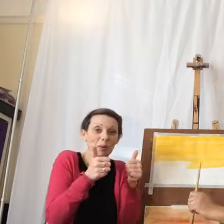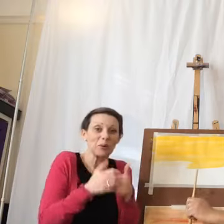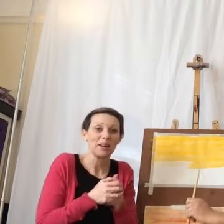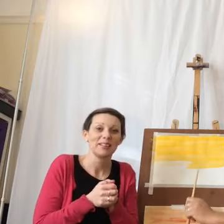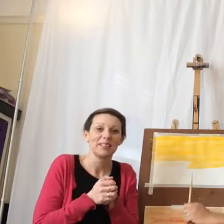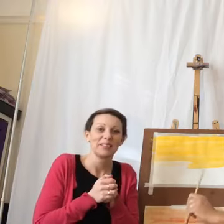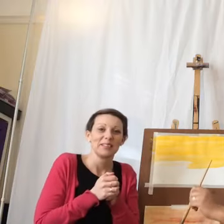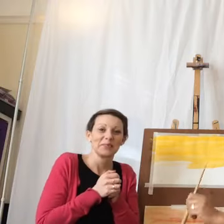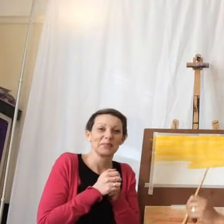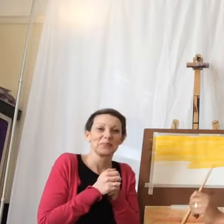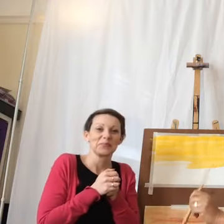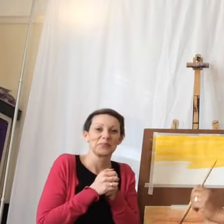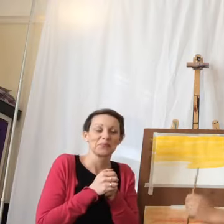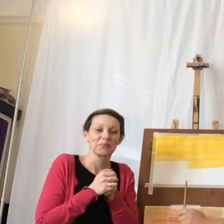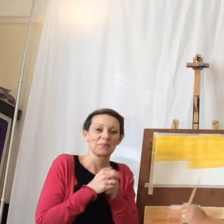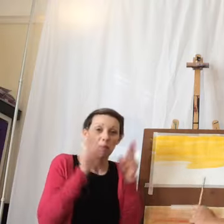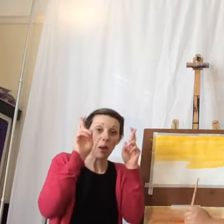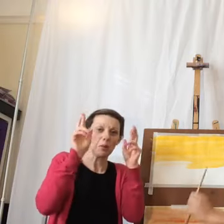really well.